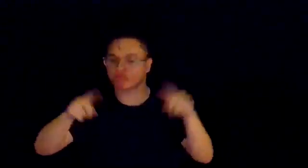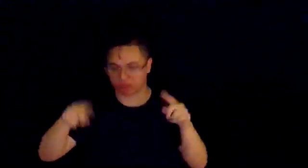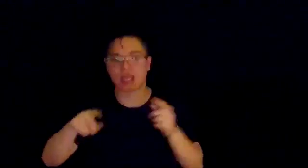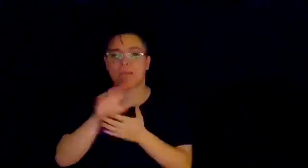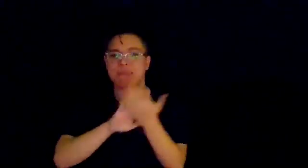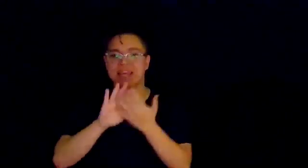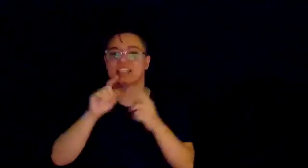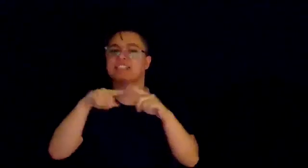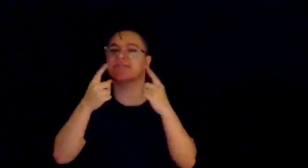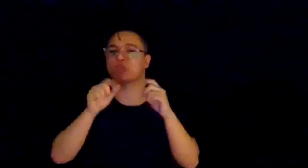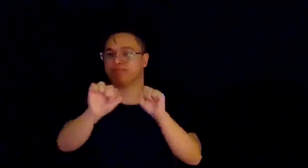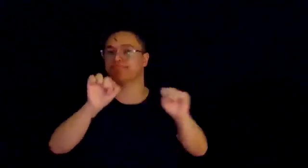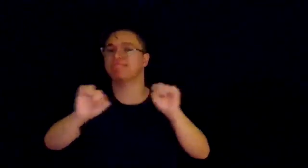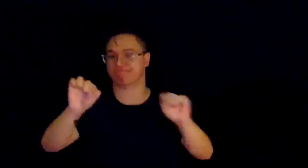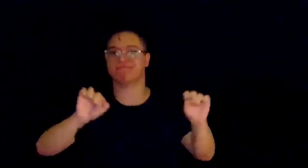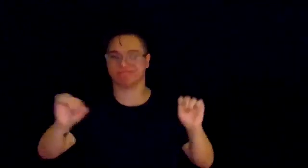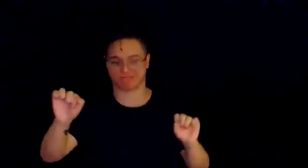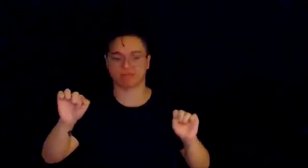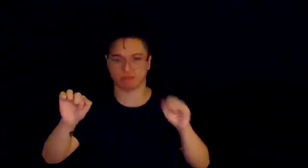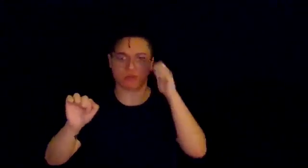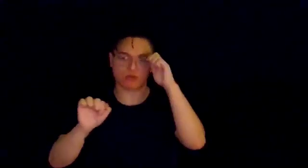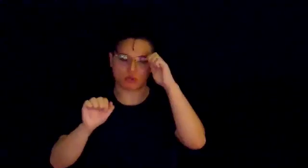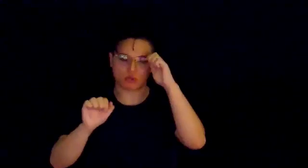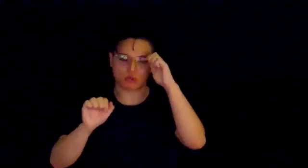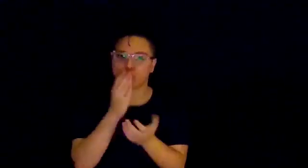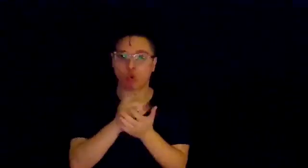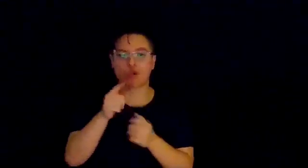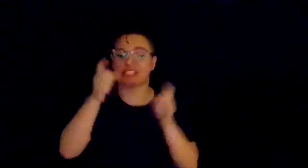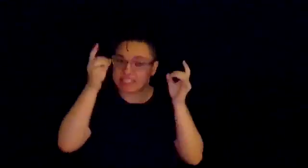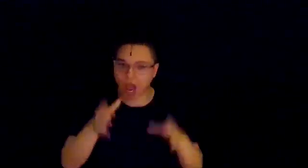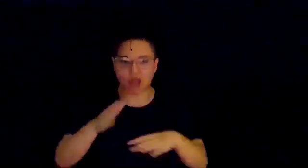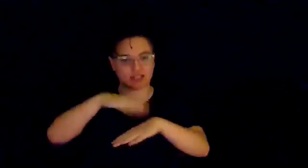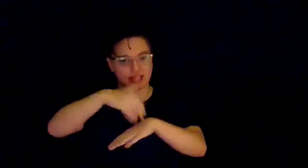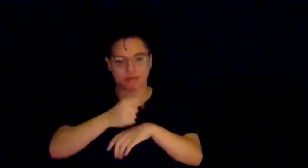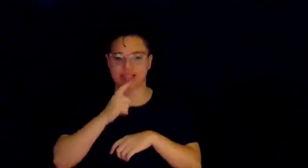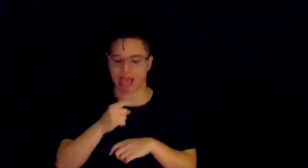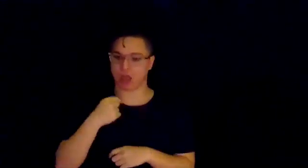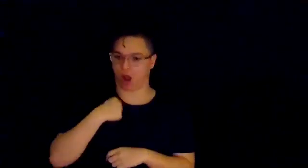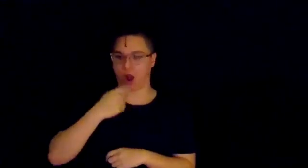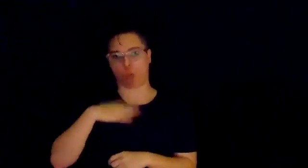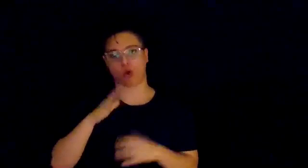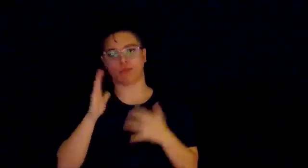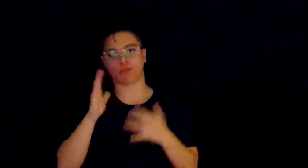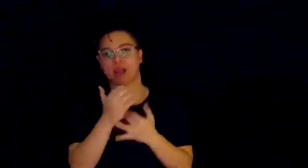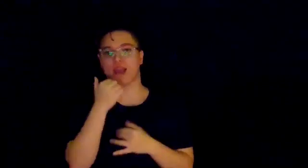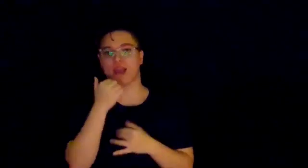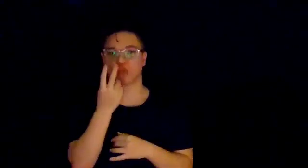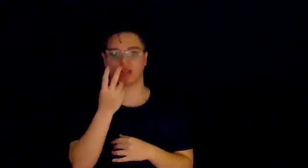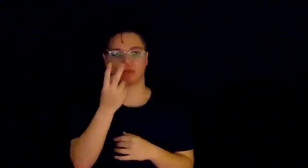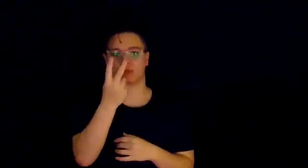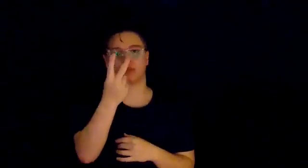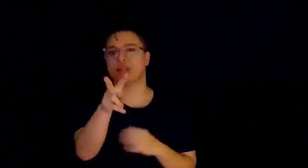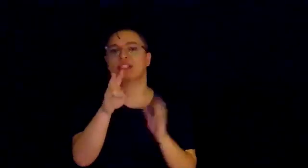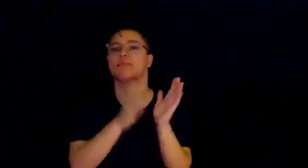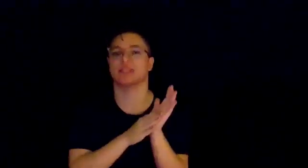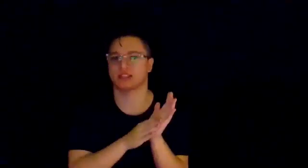use braille or haptics, whatever your communication needs might be. So just make sure at the start you set that up and